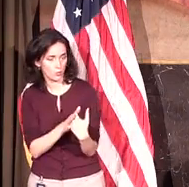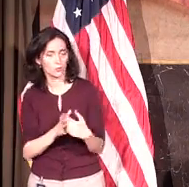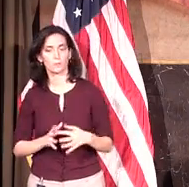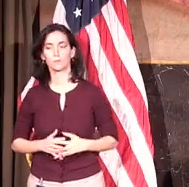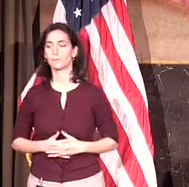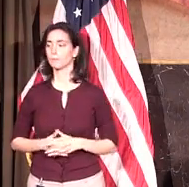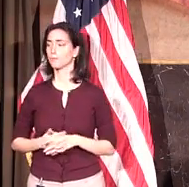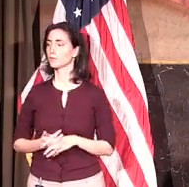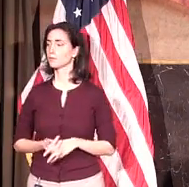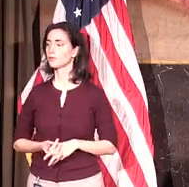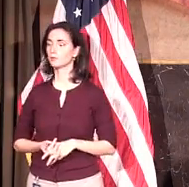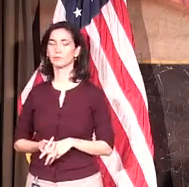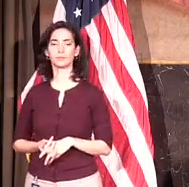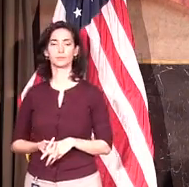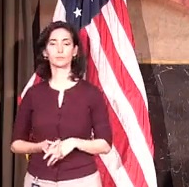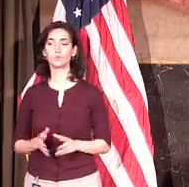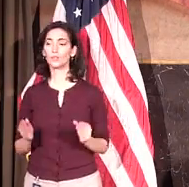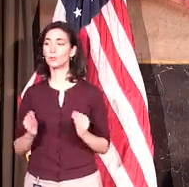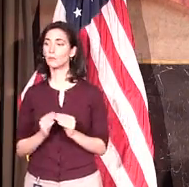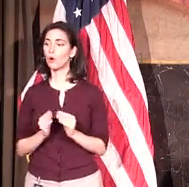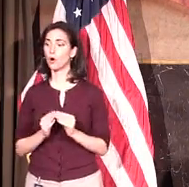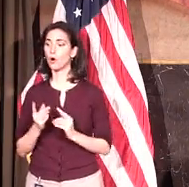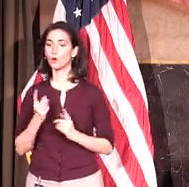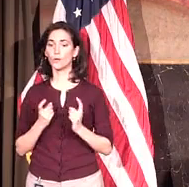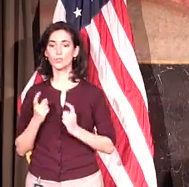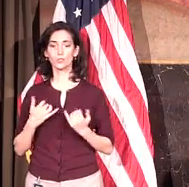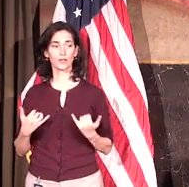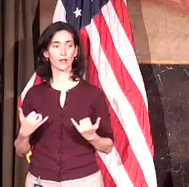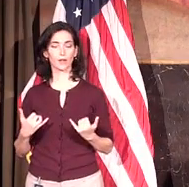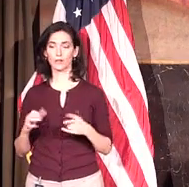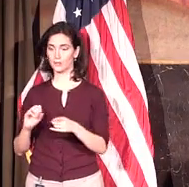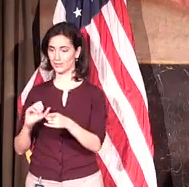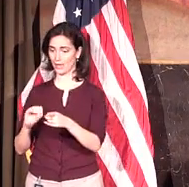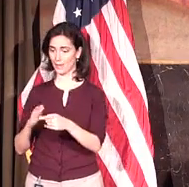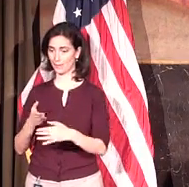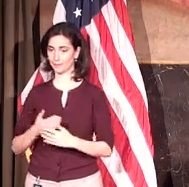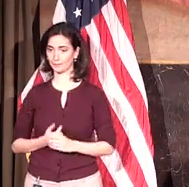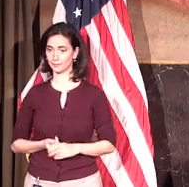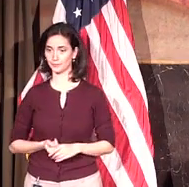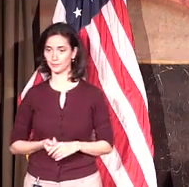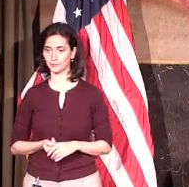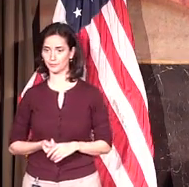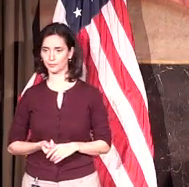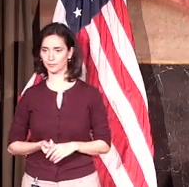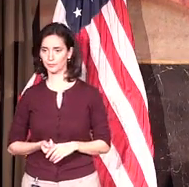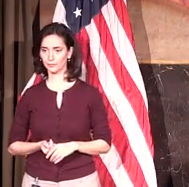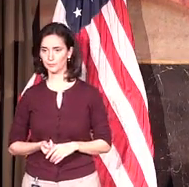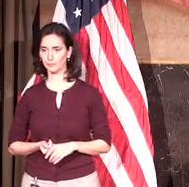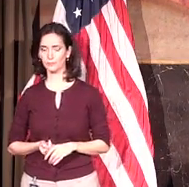well. Any other questions today? Sam? Along those same lines,